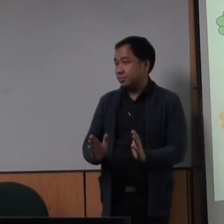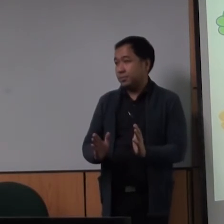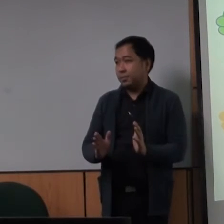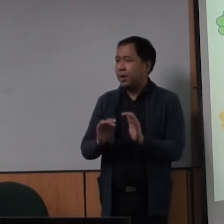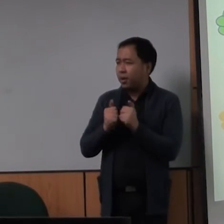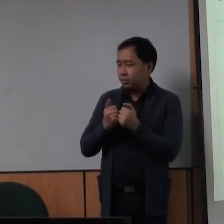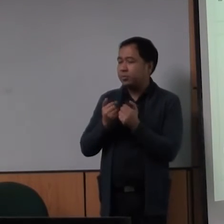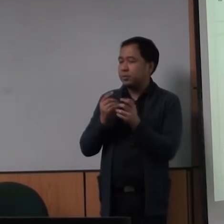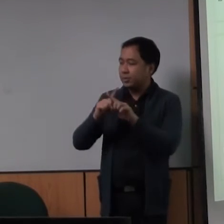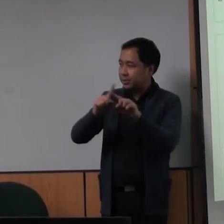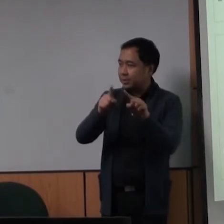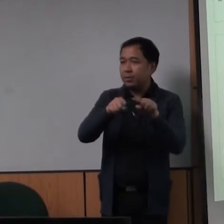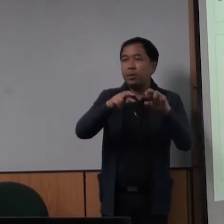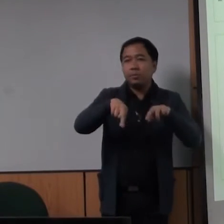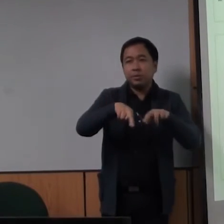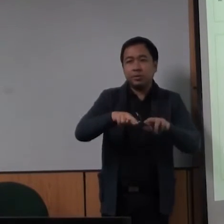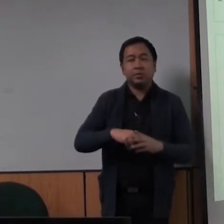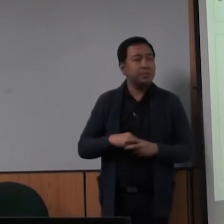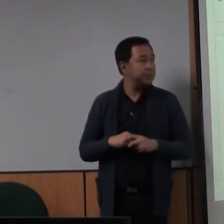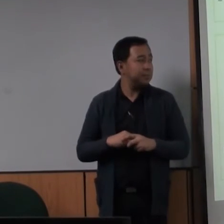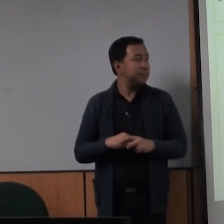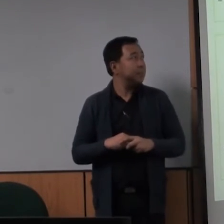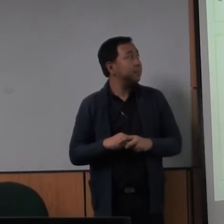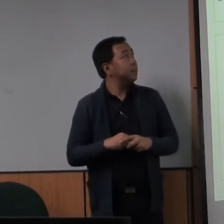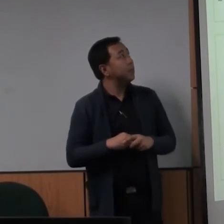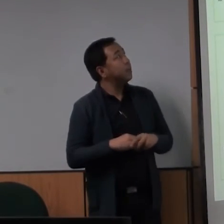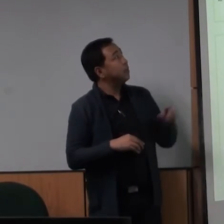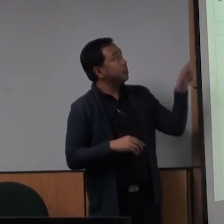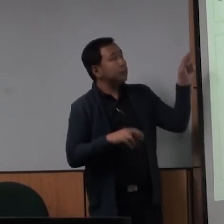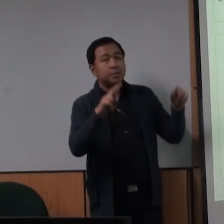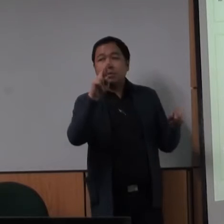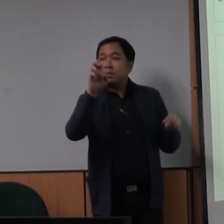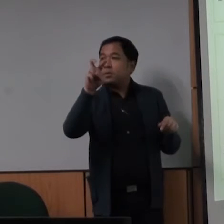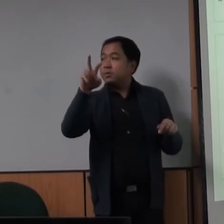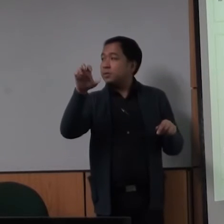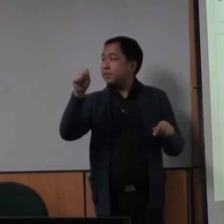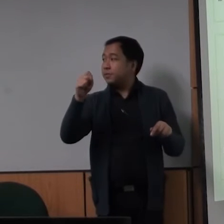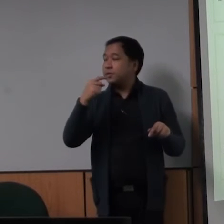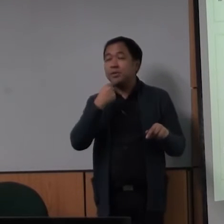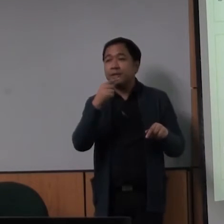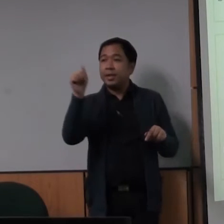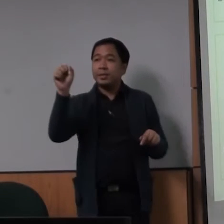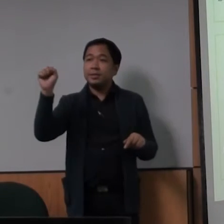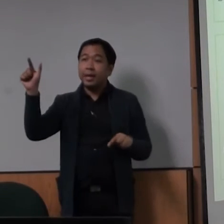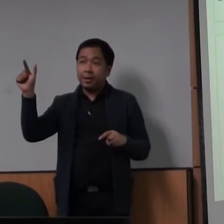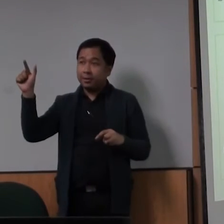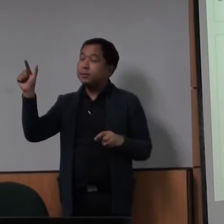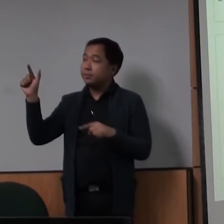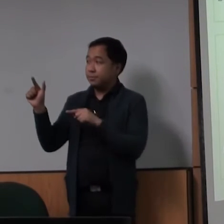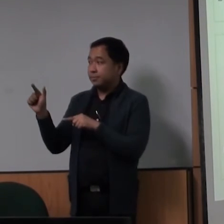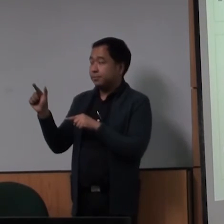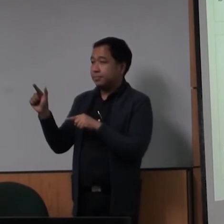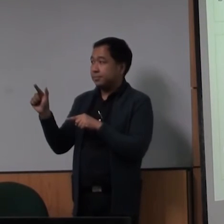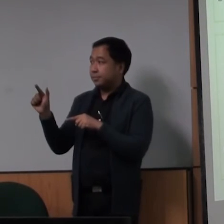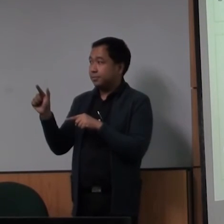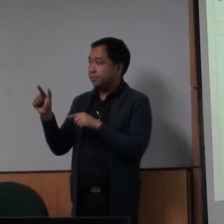different studies. So, okay, so from briefs, it tells that the American Sign Language, it